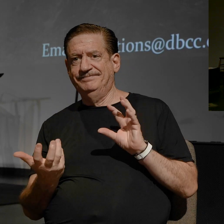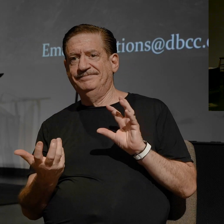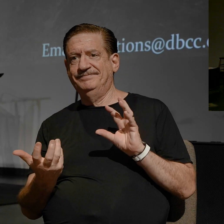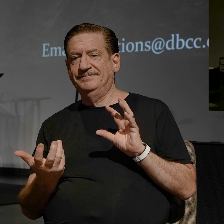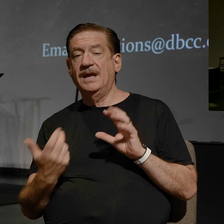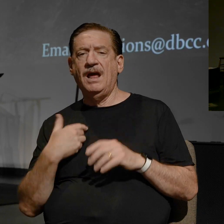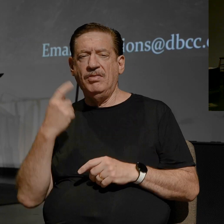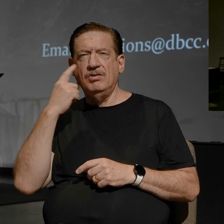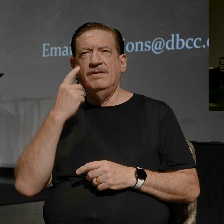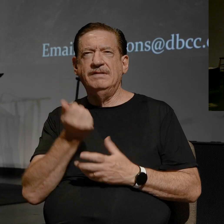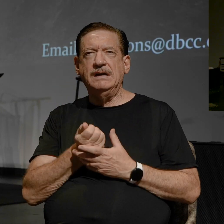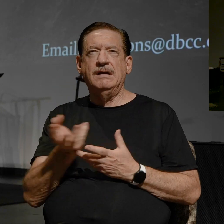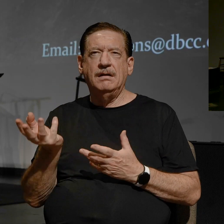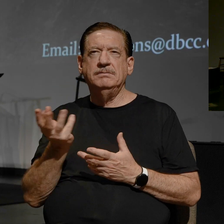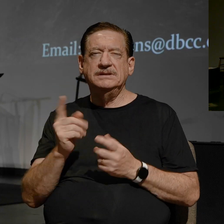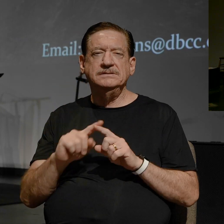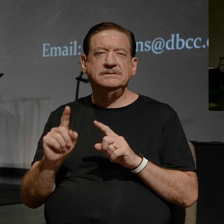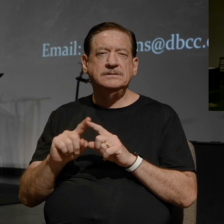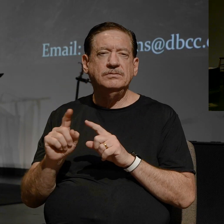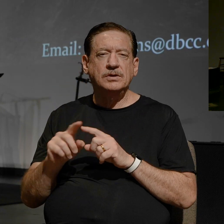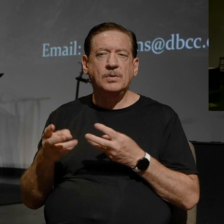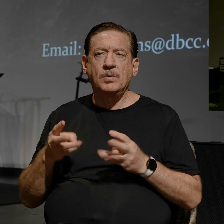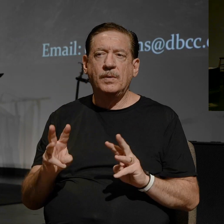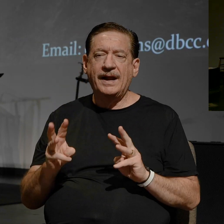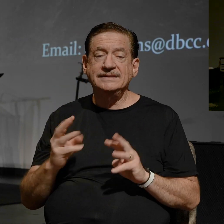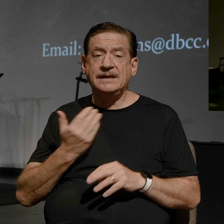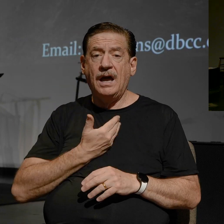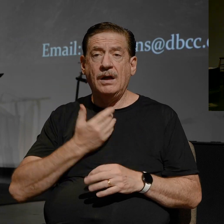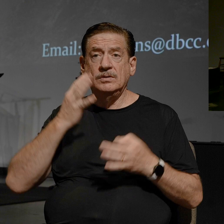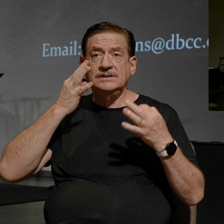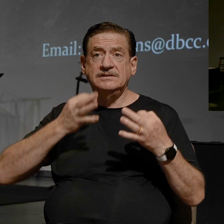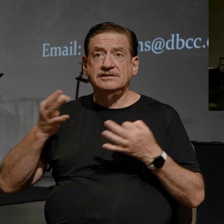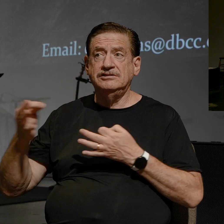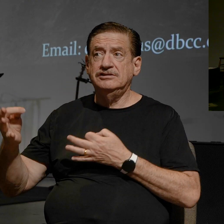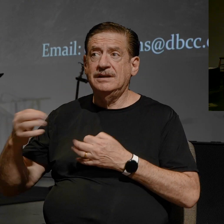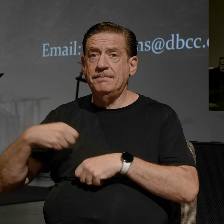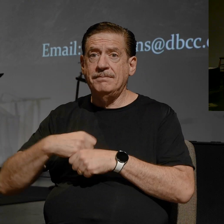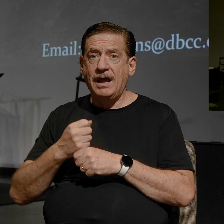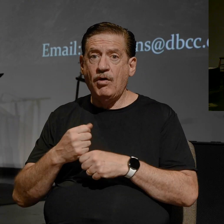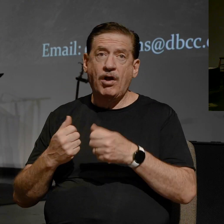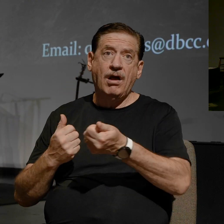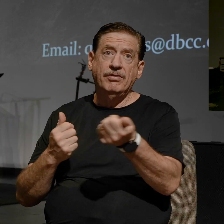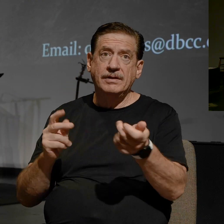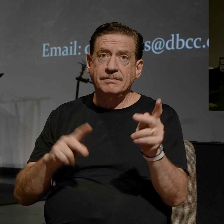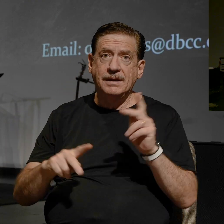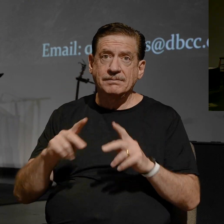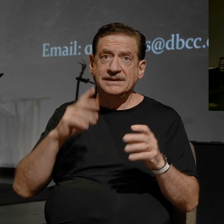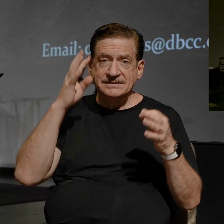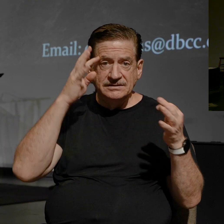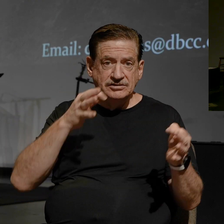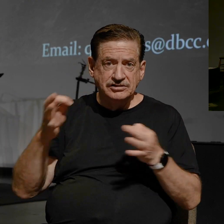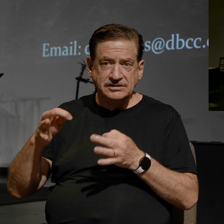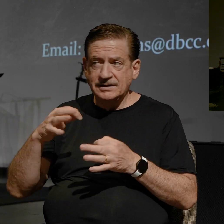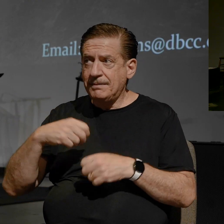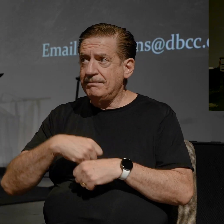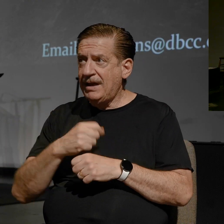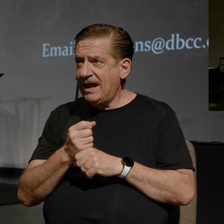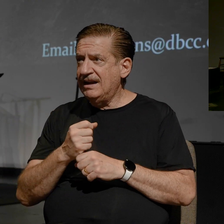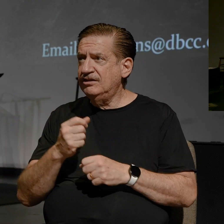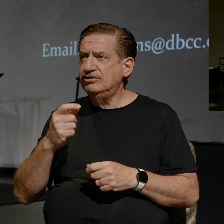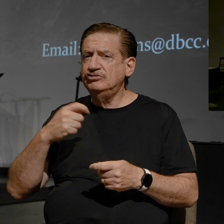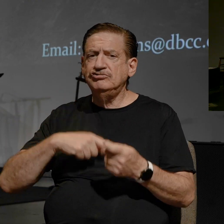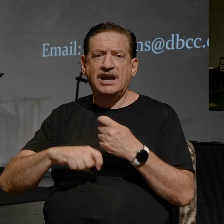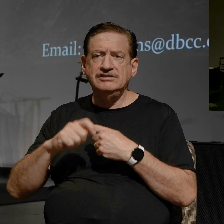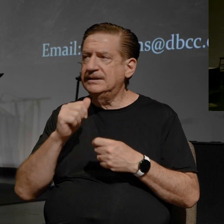different ways that either on our decision-making or on other people's decision-making, this transaction of influence sometimes doesn't go